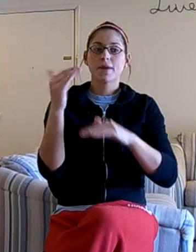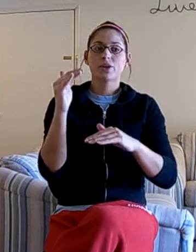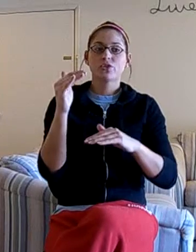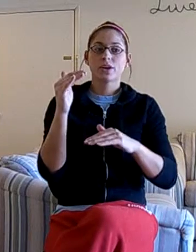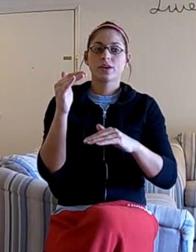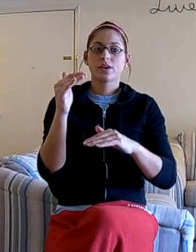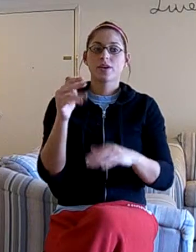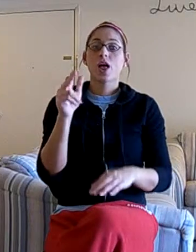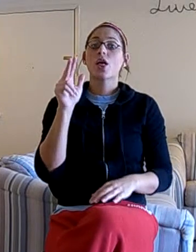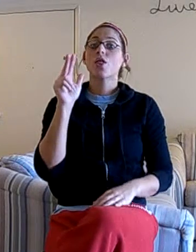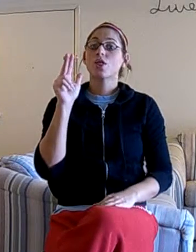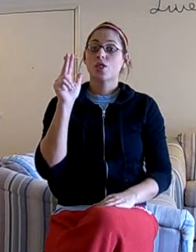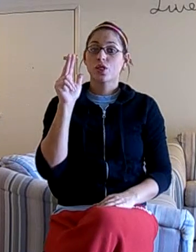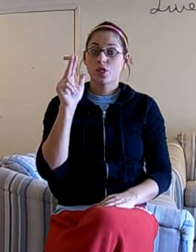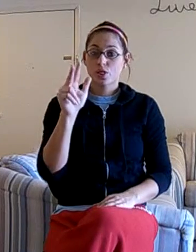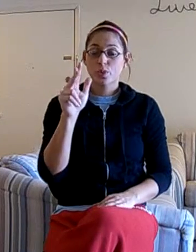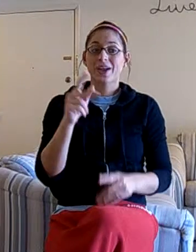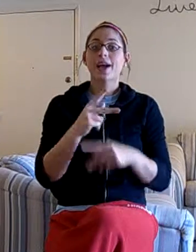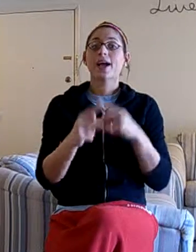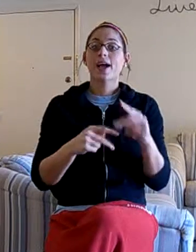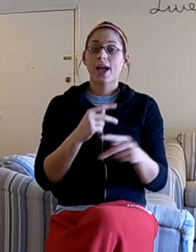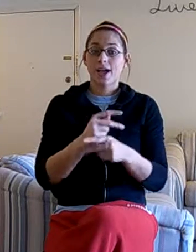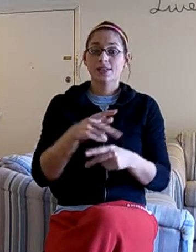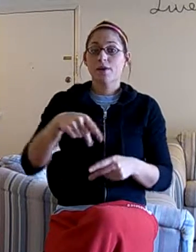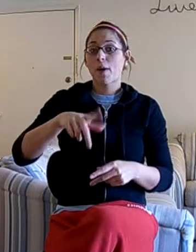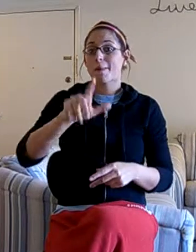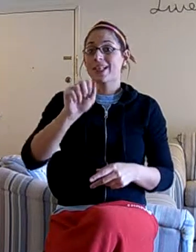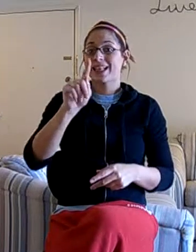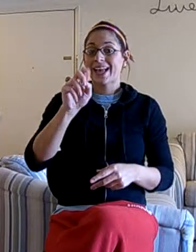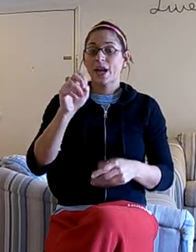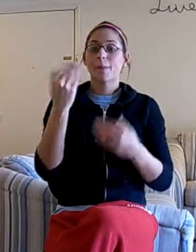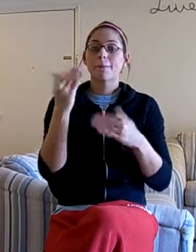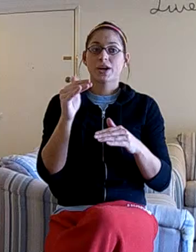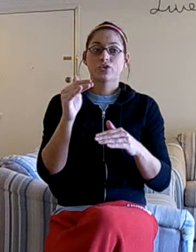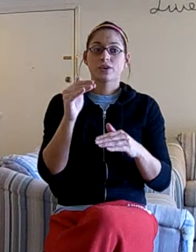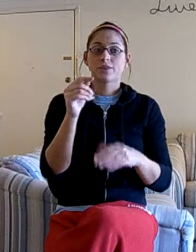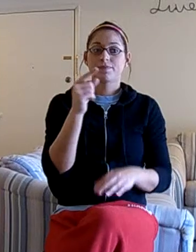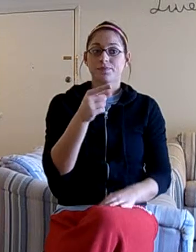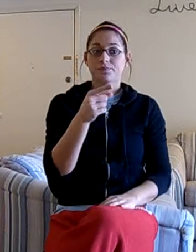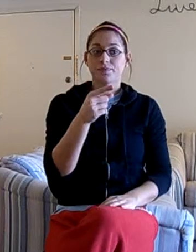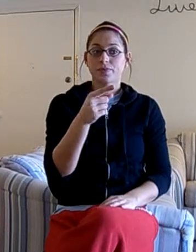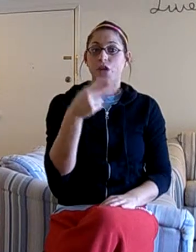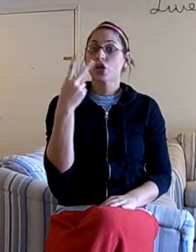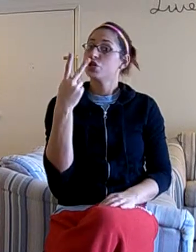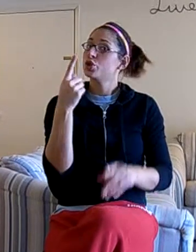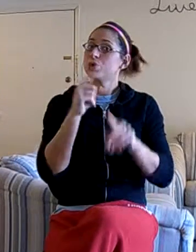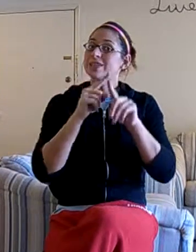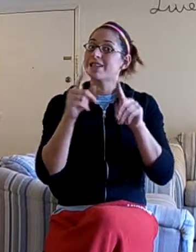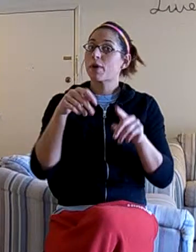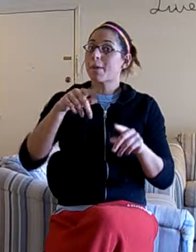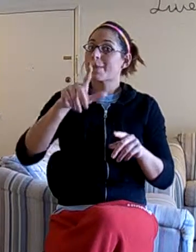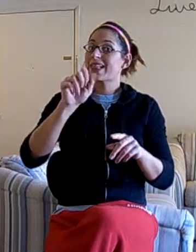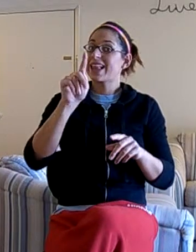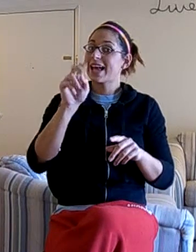plate boundaries with these faults. The strike-slip fault is when 2 different plates are sliding past one